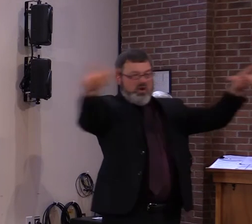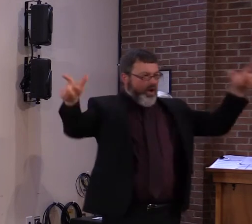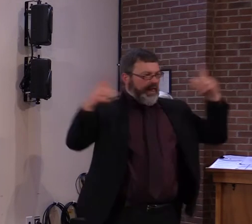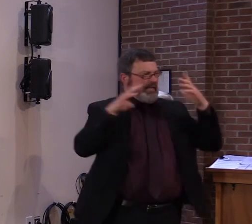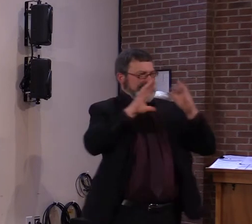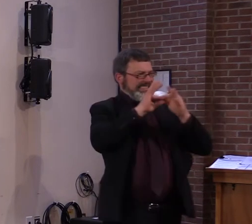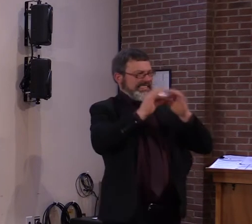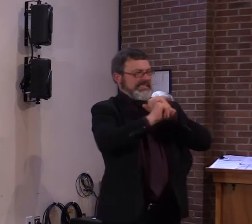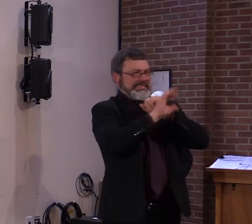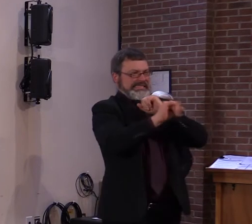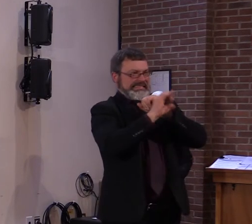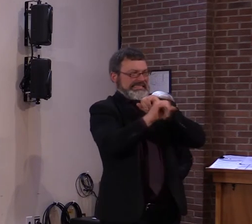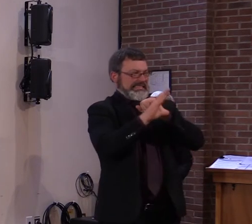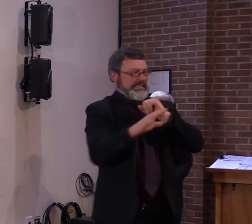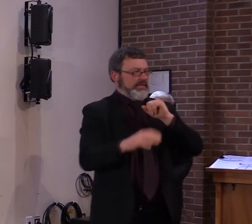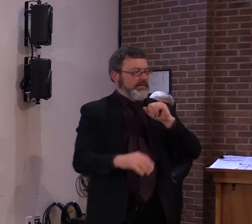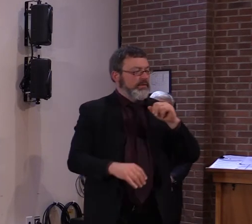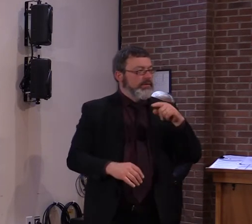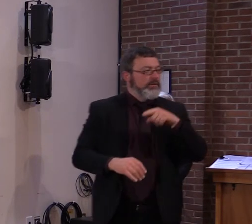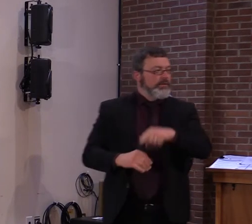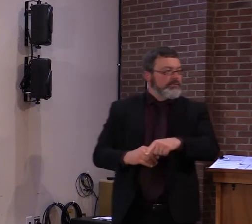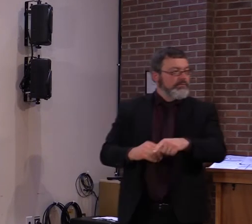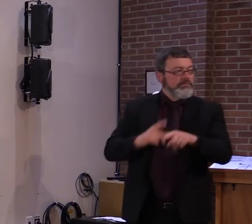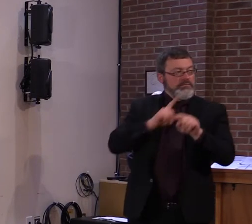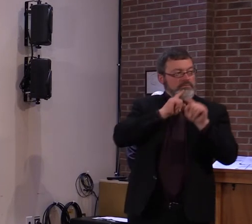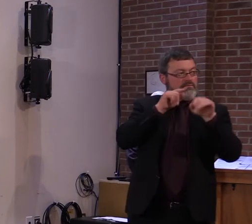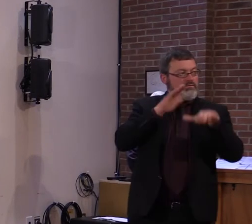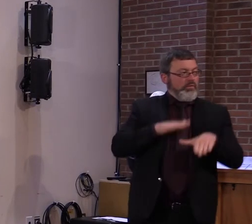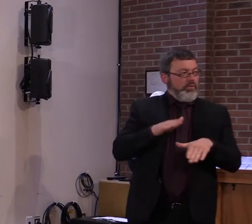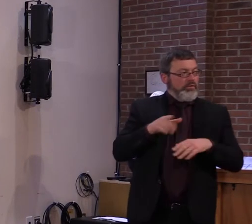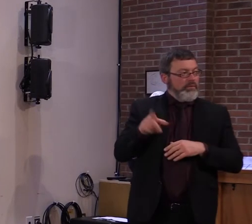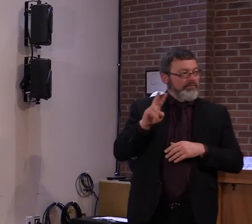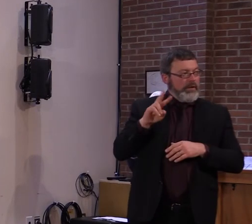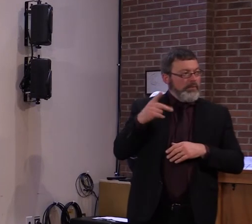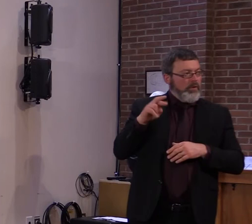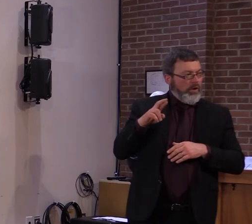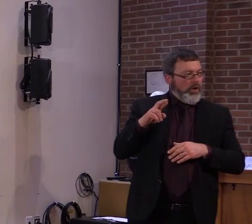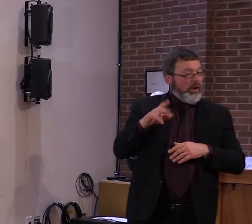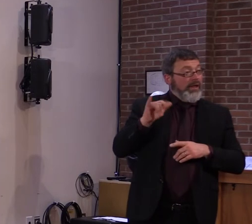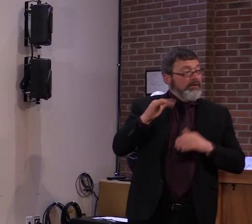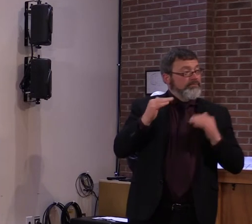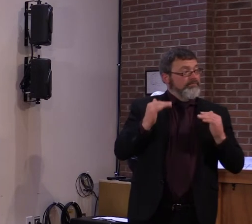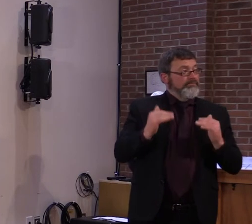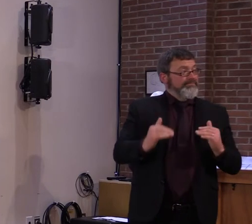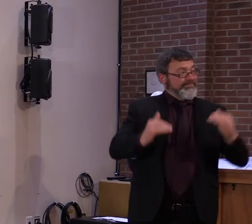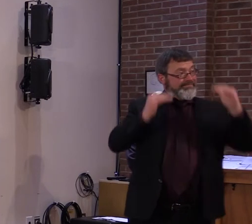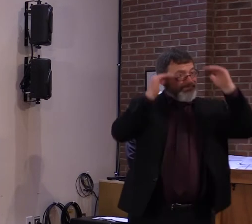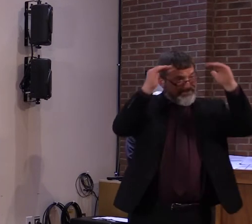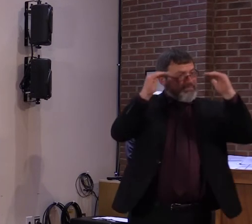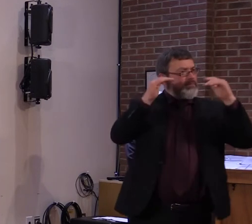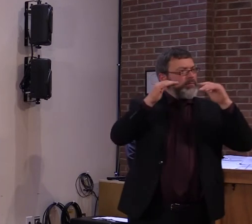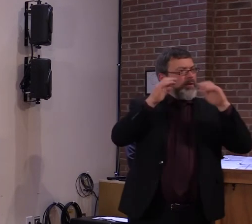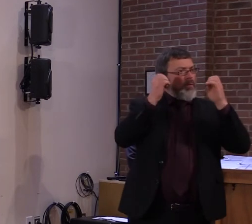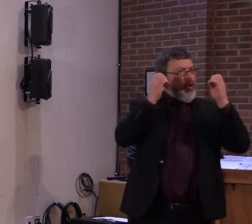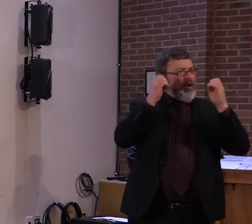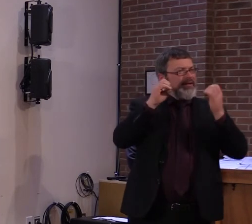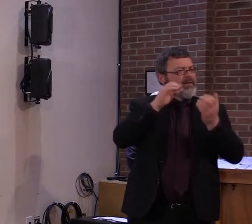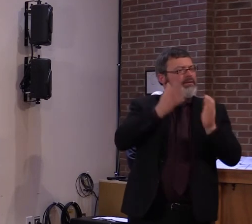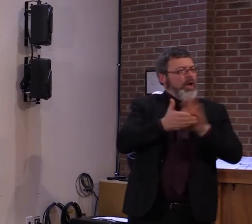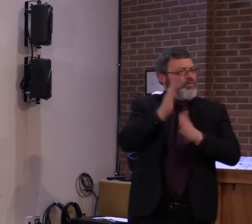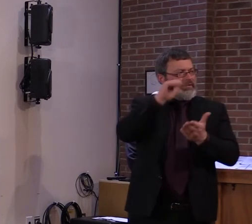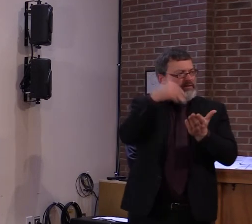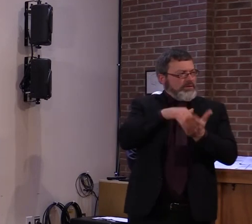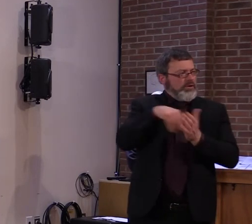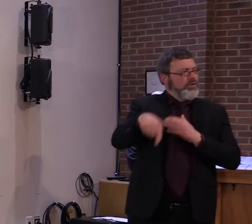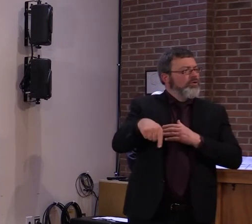Operations Center recently, you know, collected a bit of a list, an inventory of other ways that we're reaching out, including partner